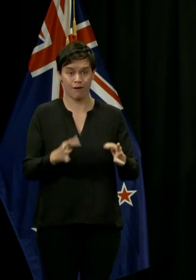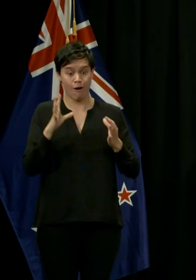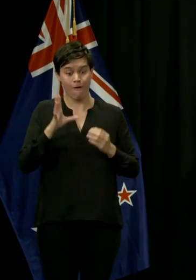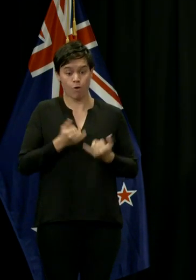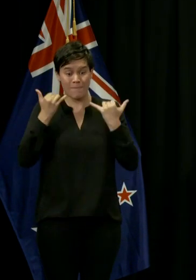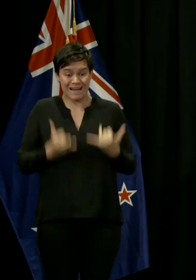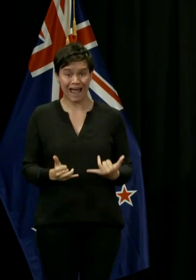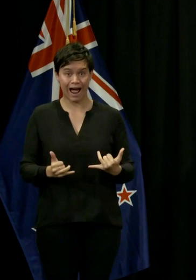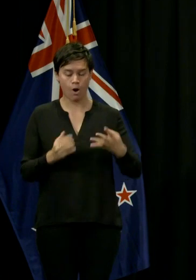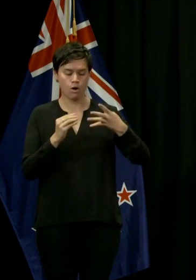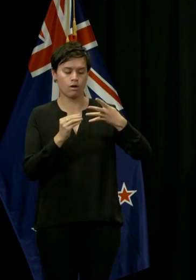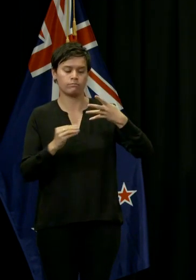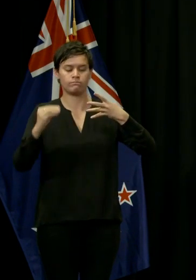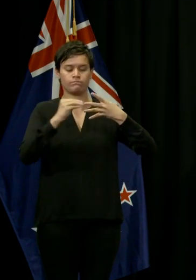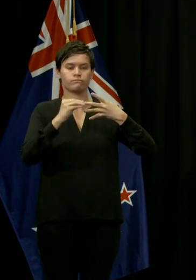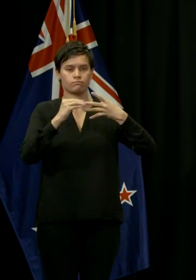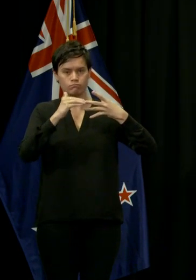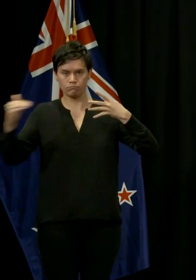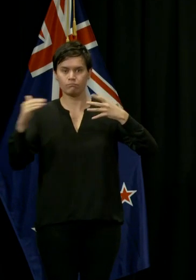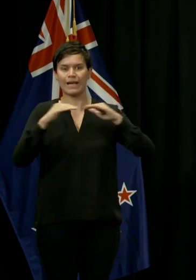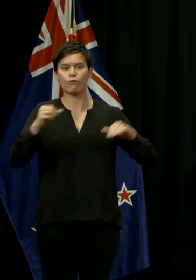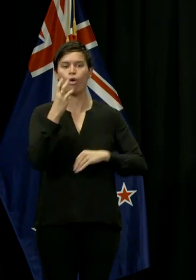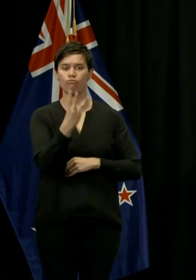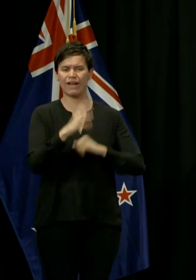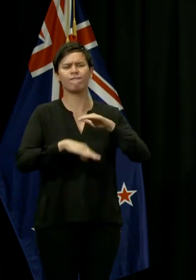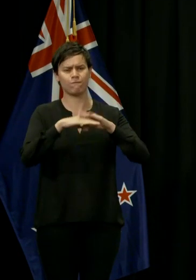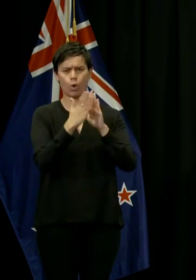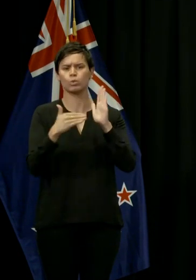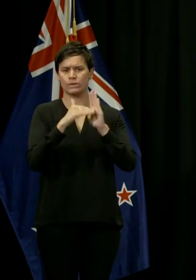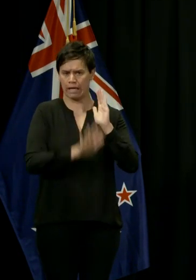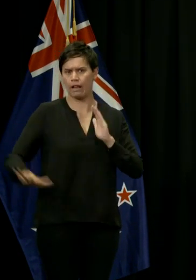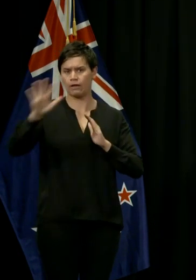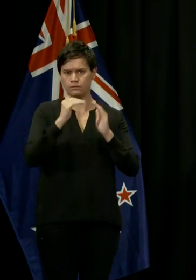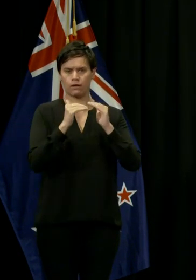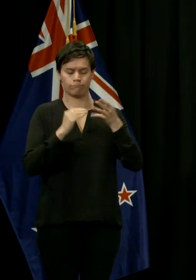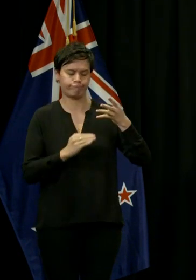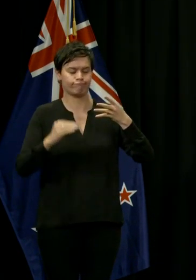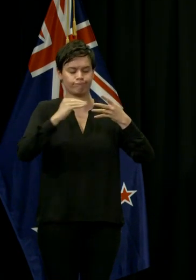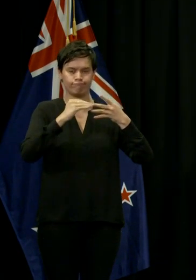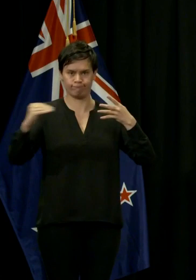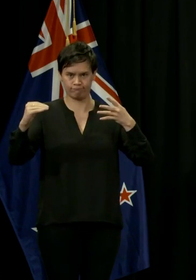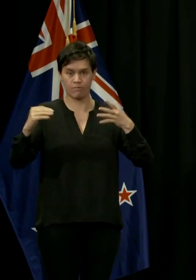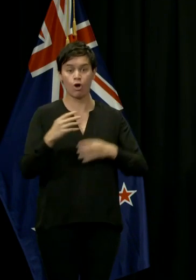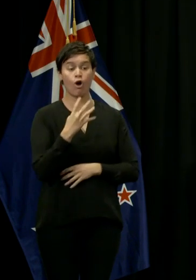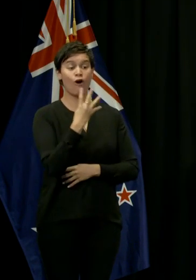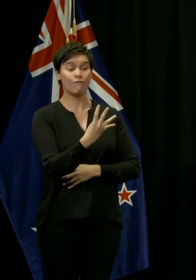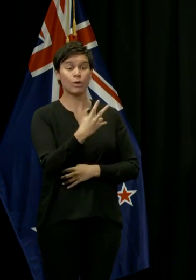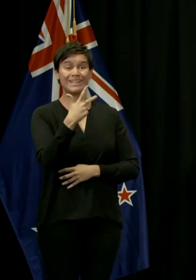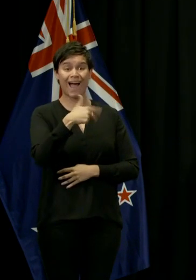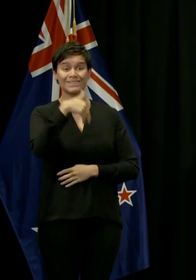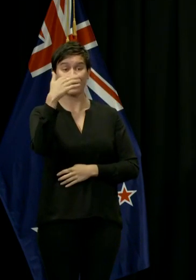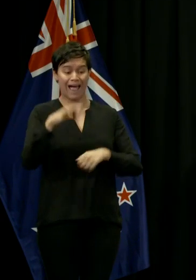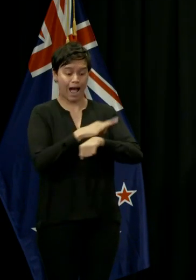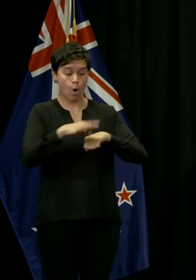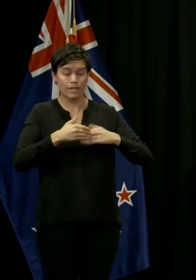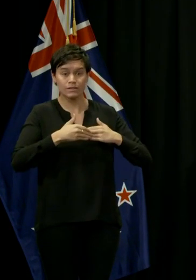to alert level 3 nationwide. After 48 hours, the time required to ensure